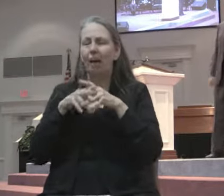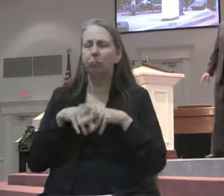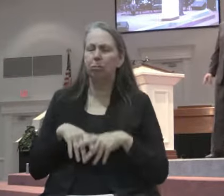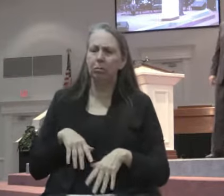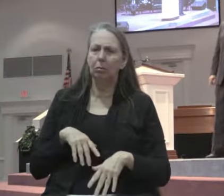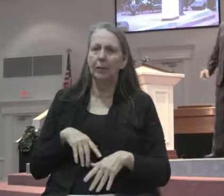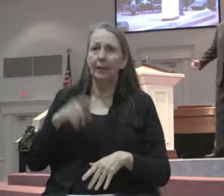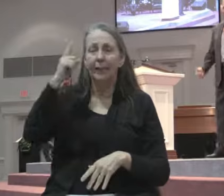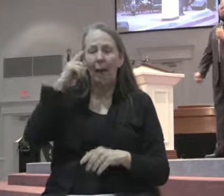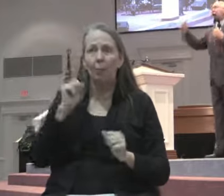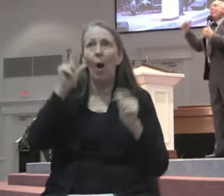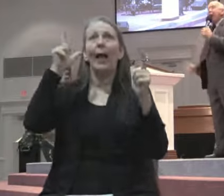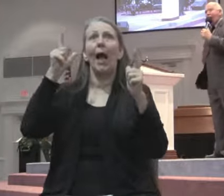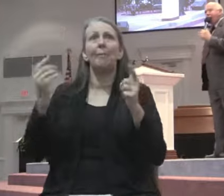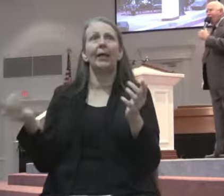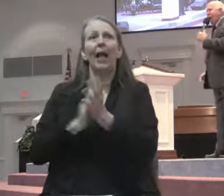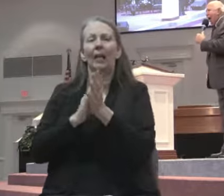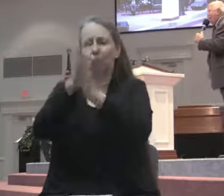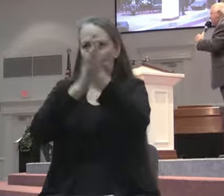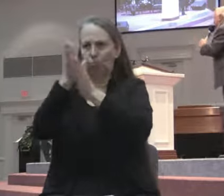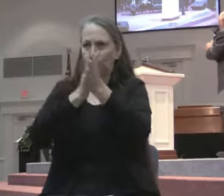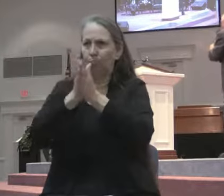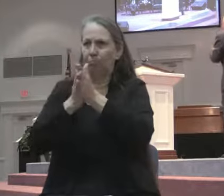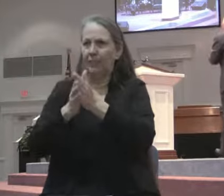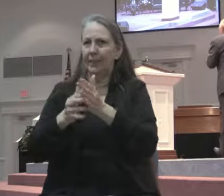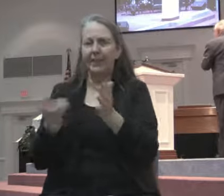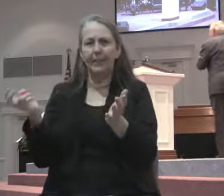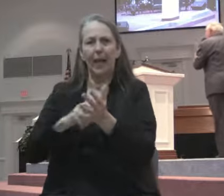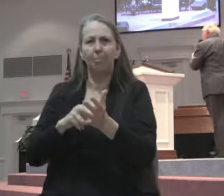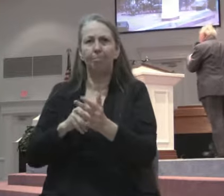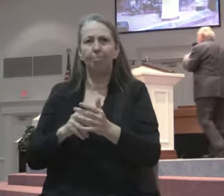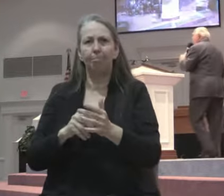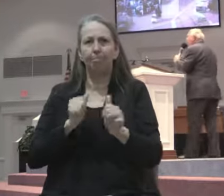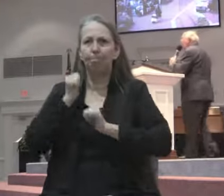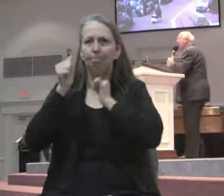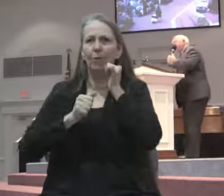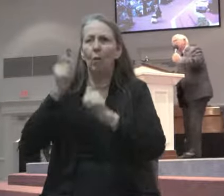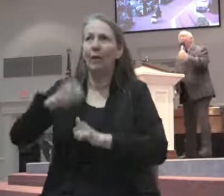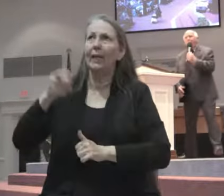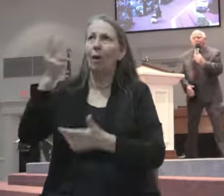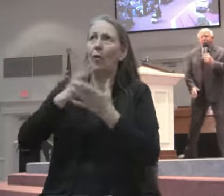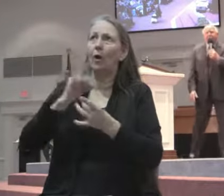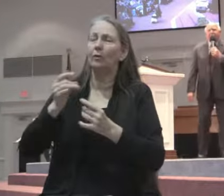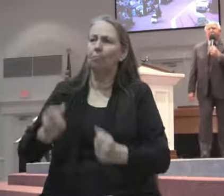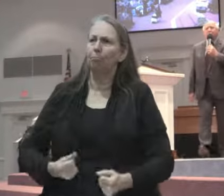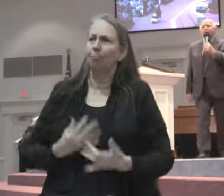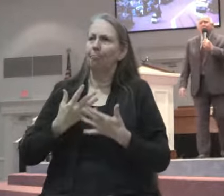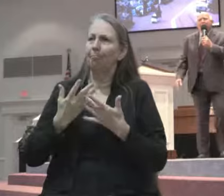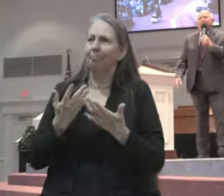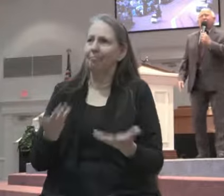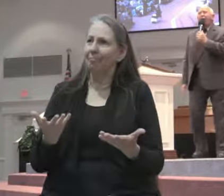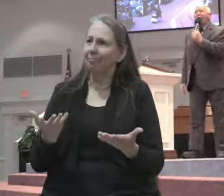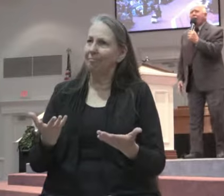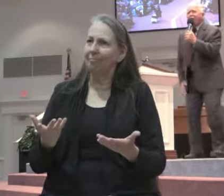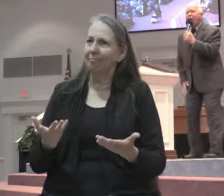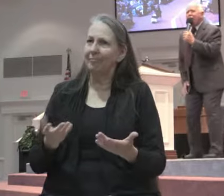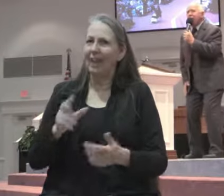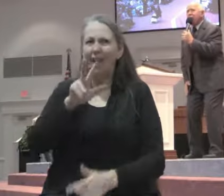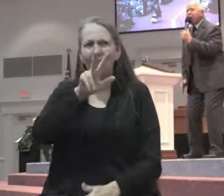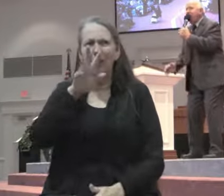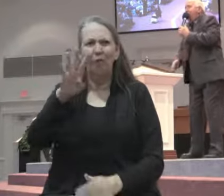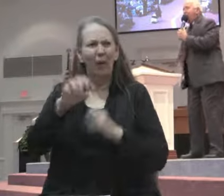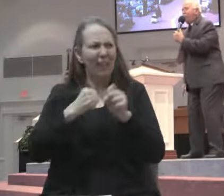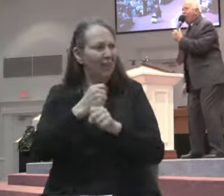wake them up again. Get up and say, we need a move of God. You know what you've been doing for